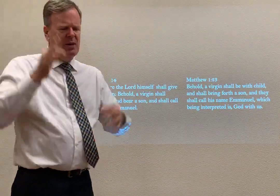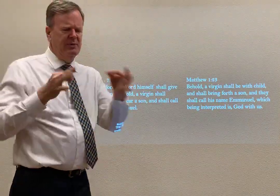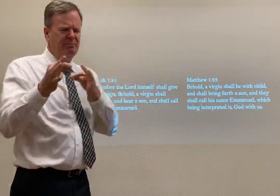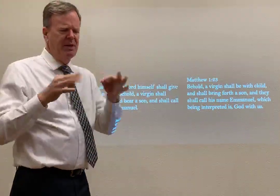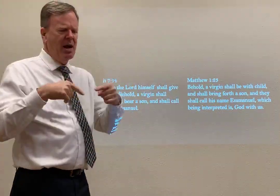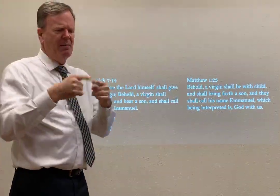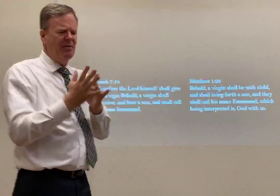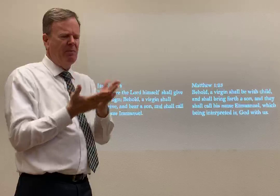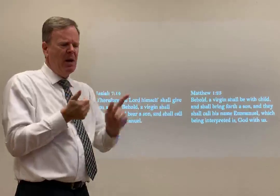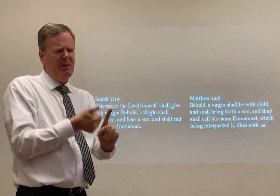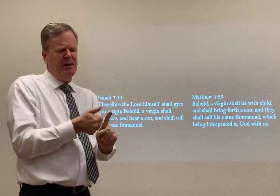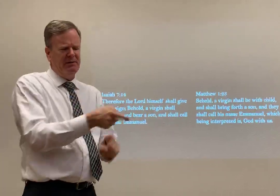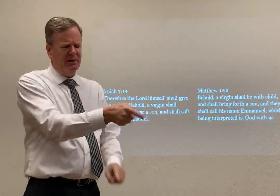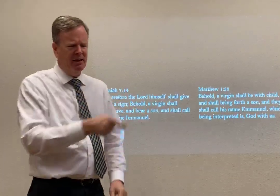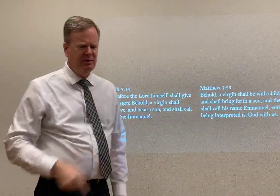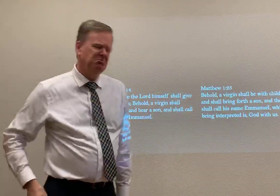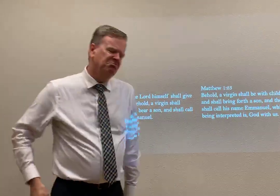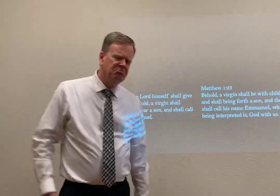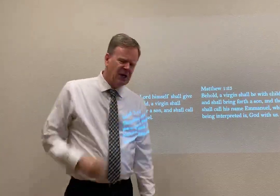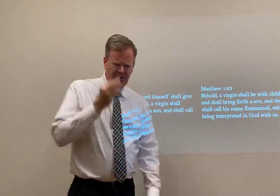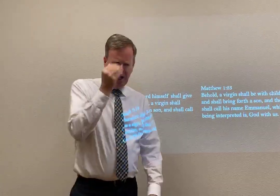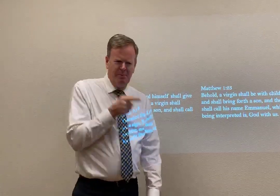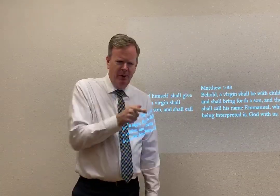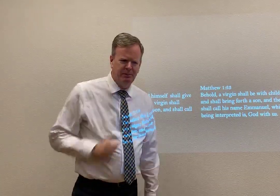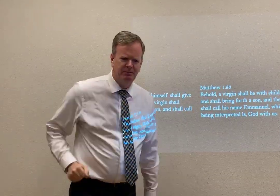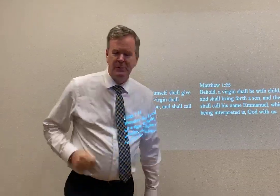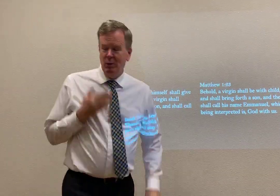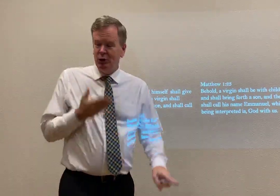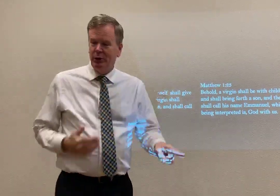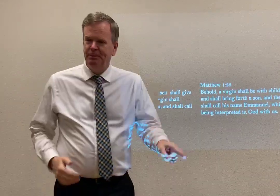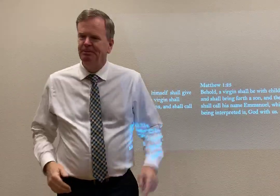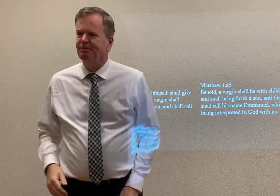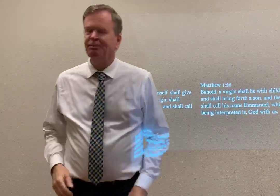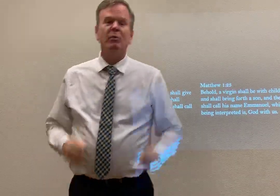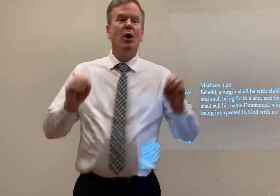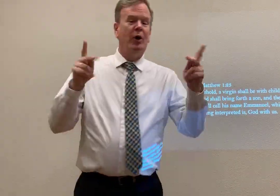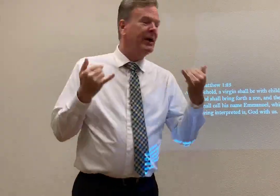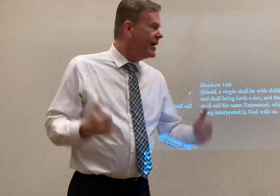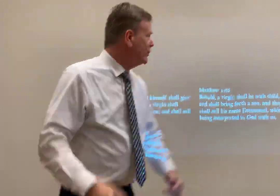Maybe someday I will explain a little bit about the Bible itself. We'll see. It's an awesome story.